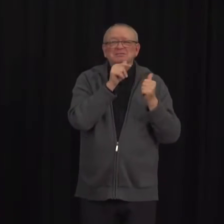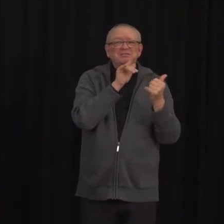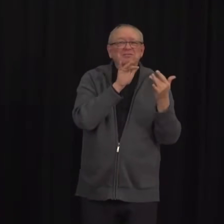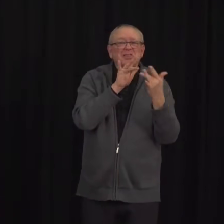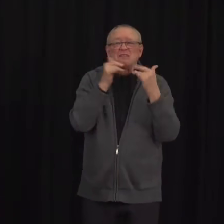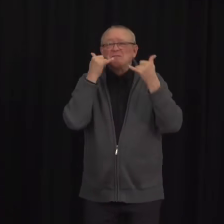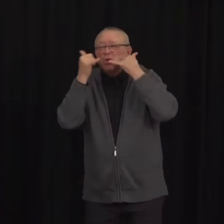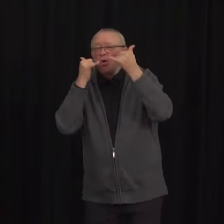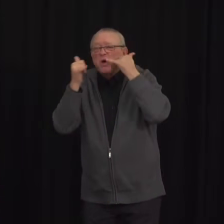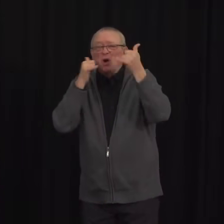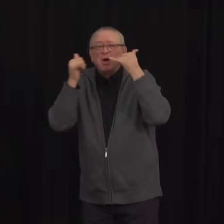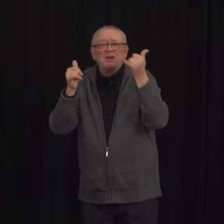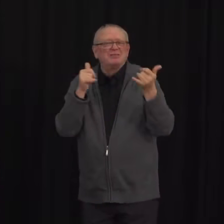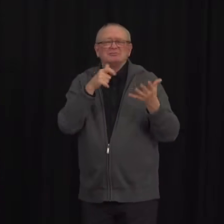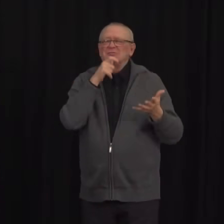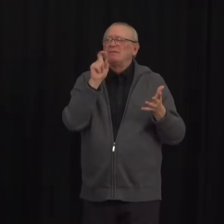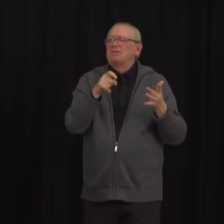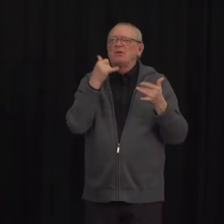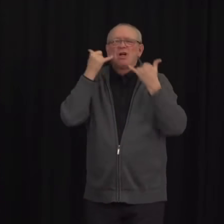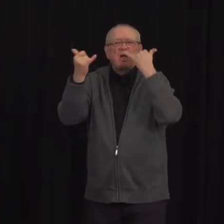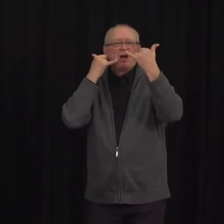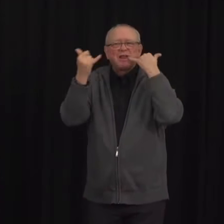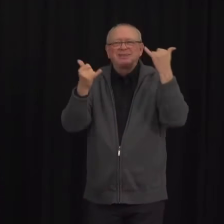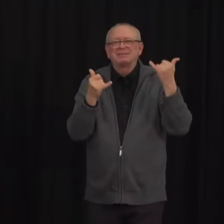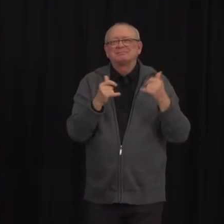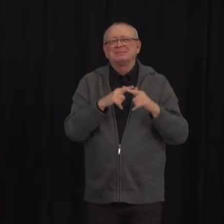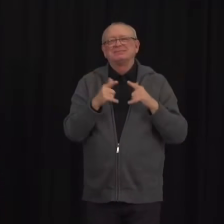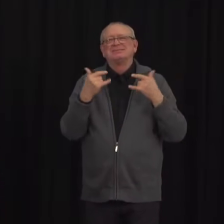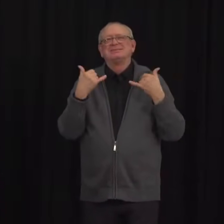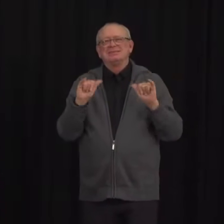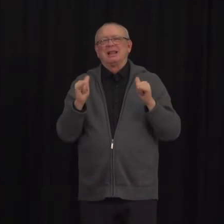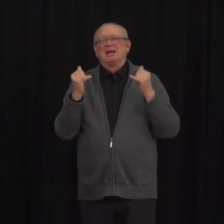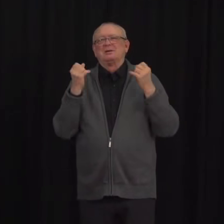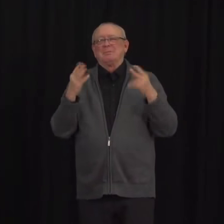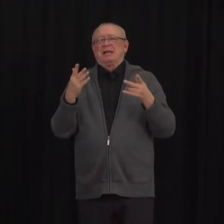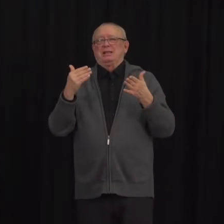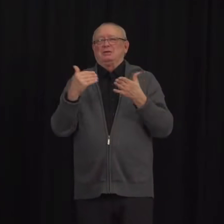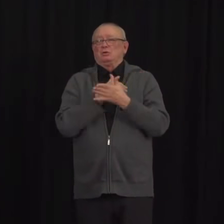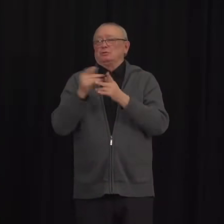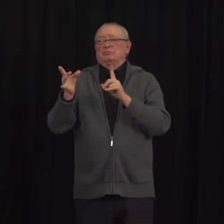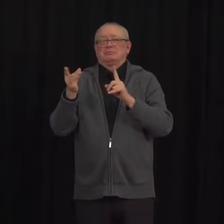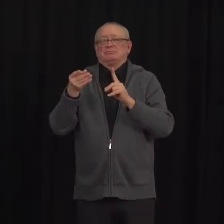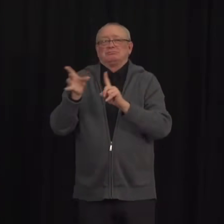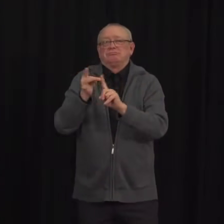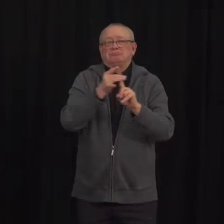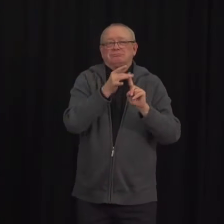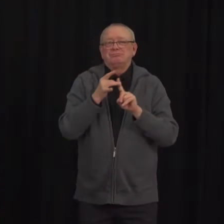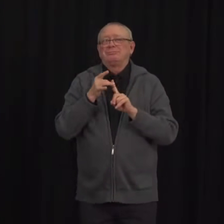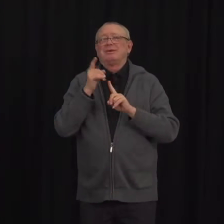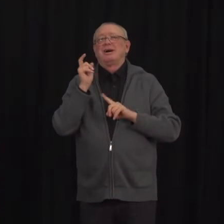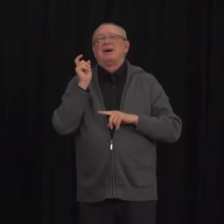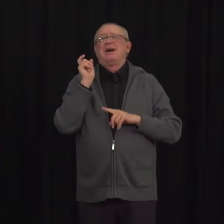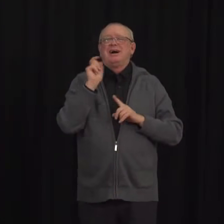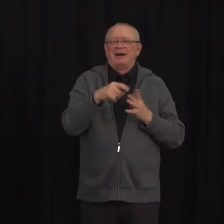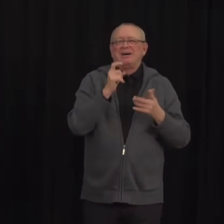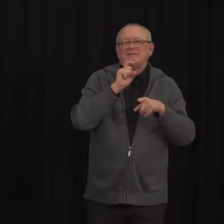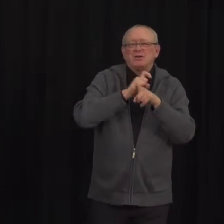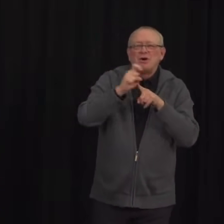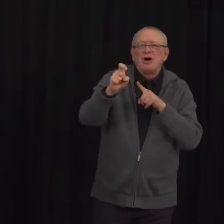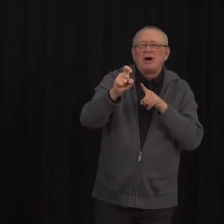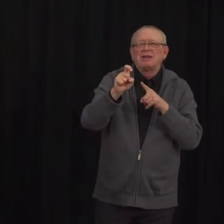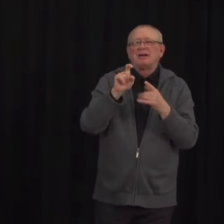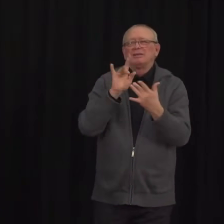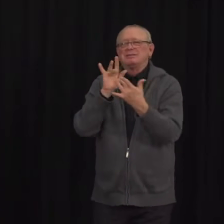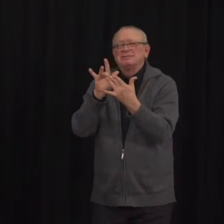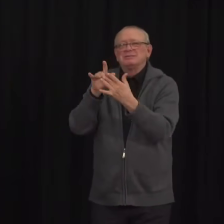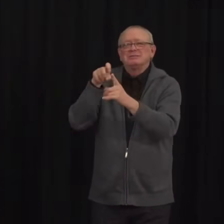contact now gets an individual phone call, there are many, many new cases who need to be phoned. And so our contact tracing teams and our